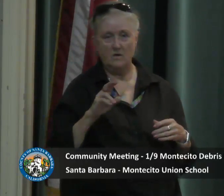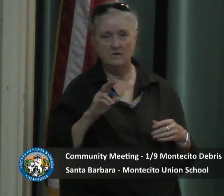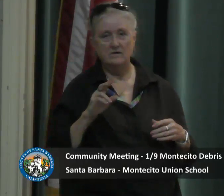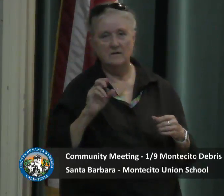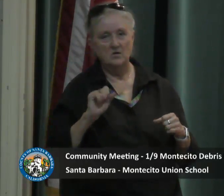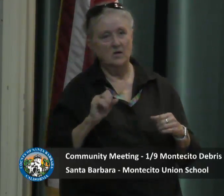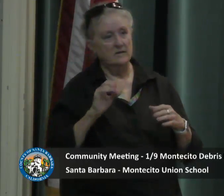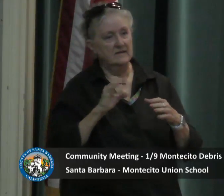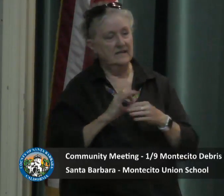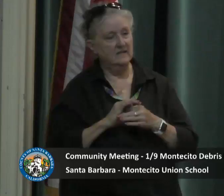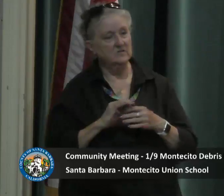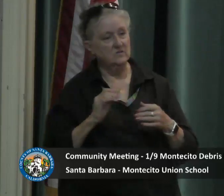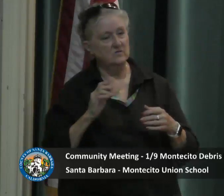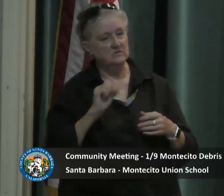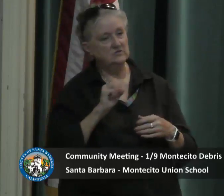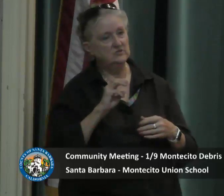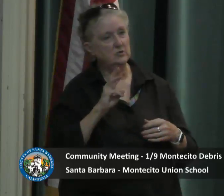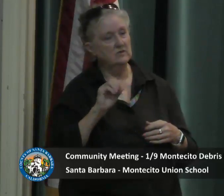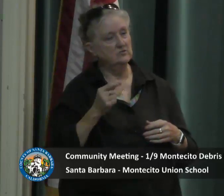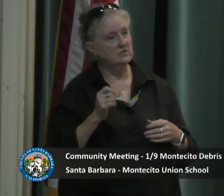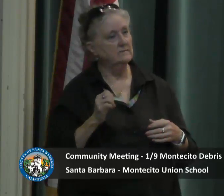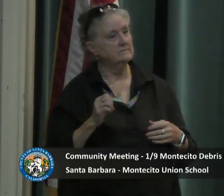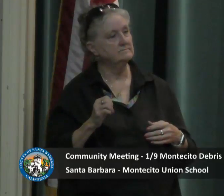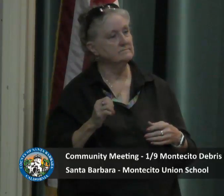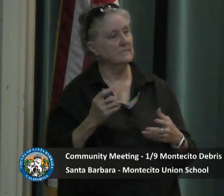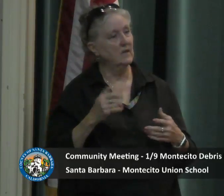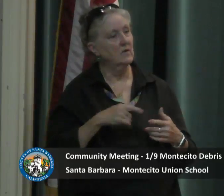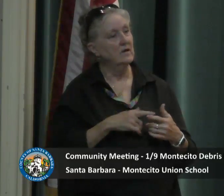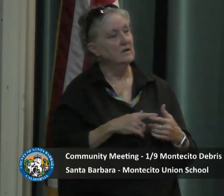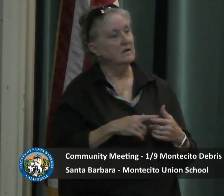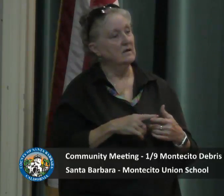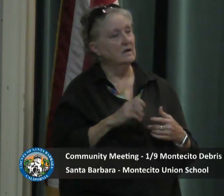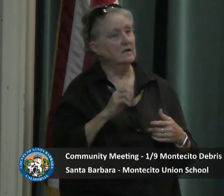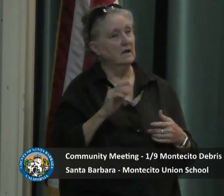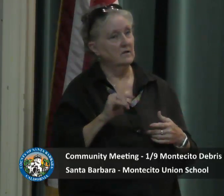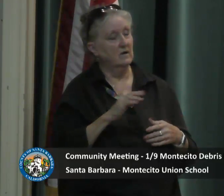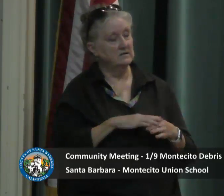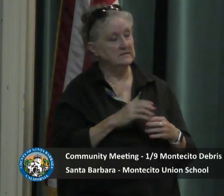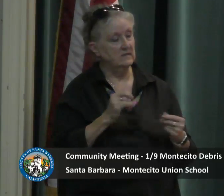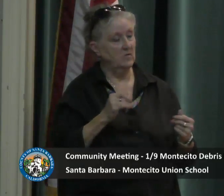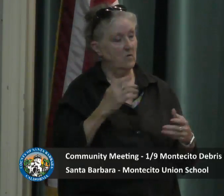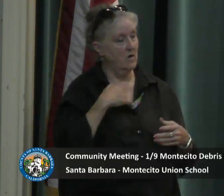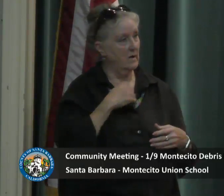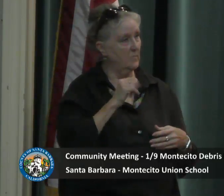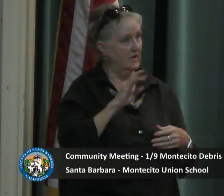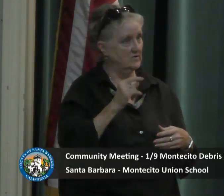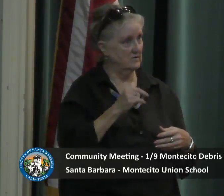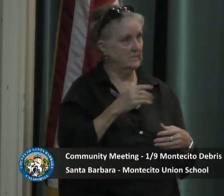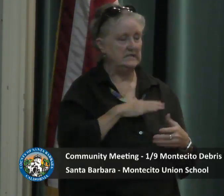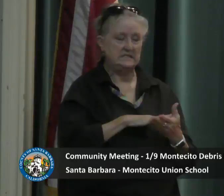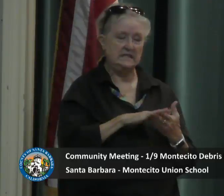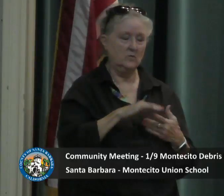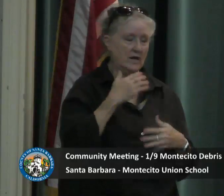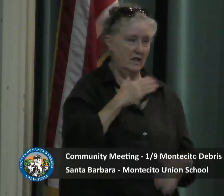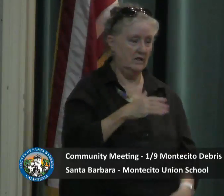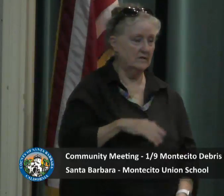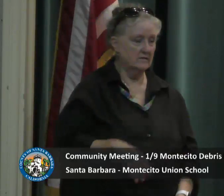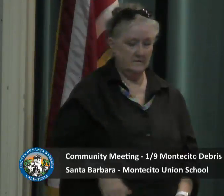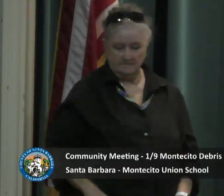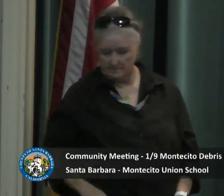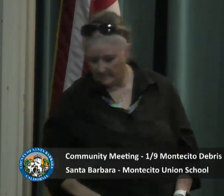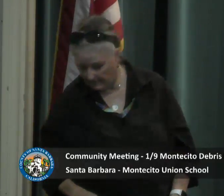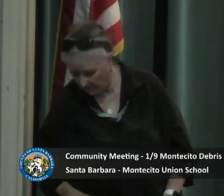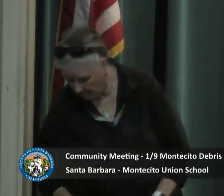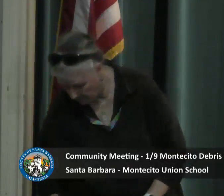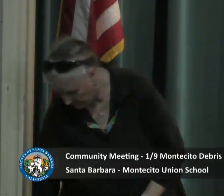could be linked to sewage. And so when you get a cut on your skin or if you have an abrasion, please clean it really well after doing that cleanup